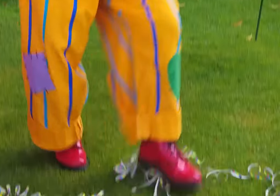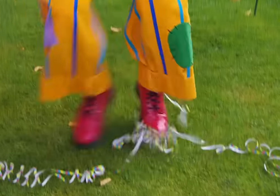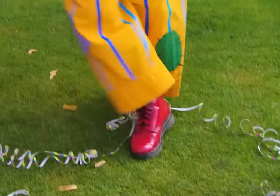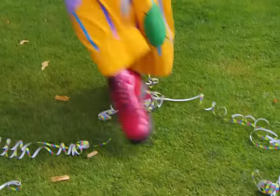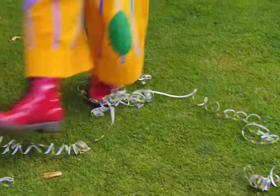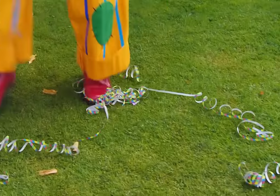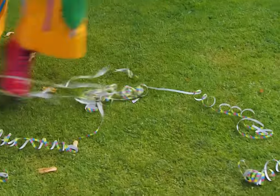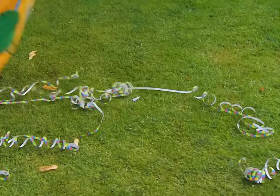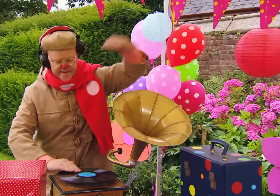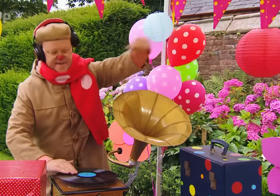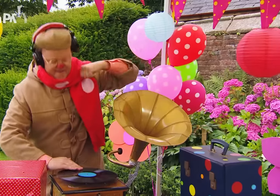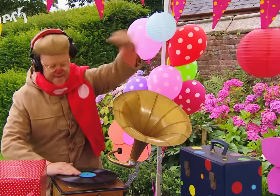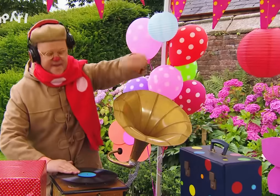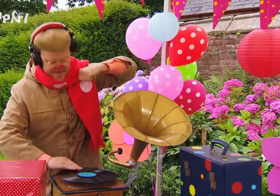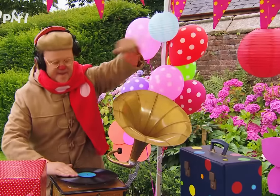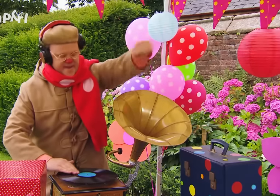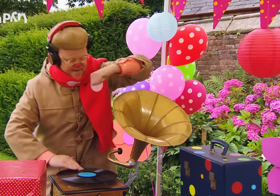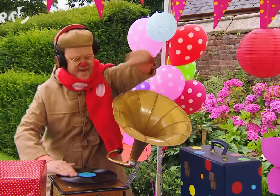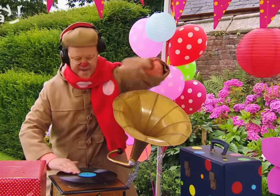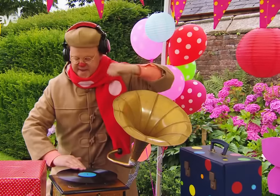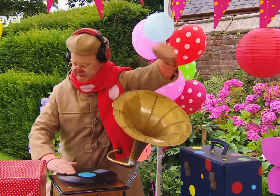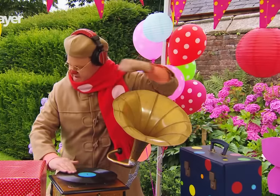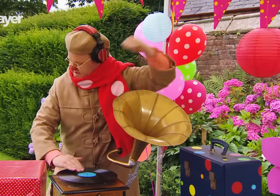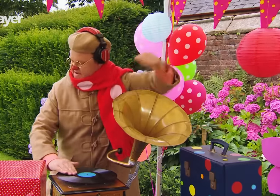So whose birthday party is it?